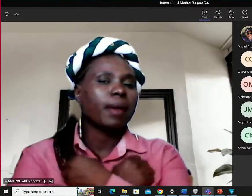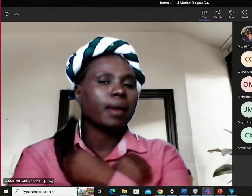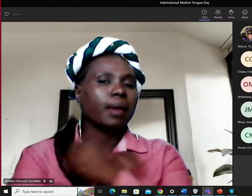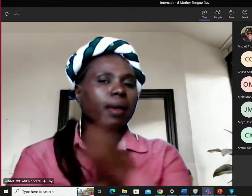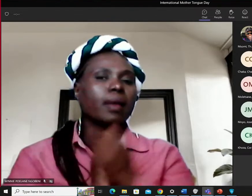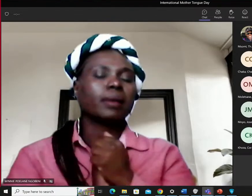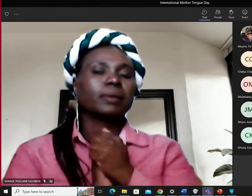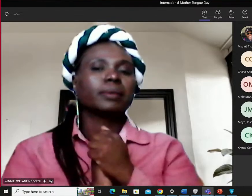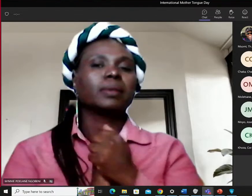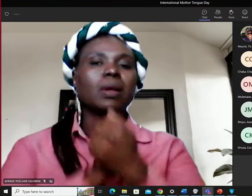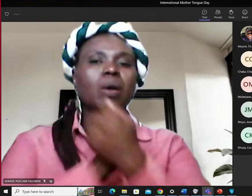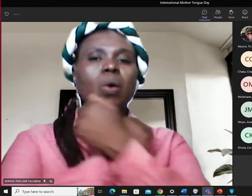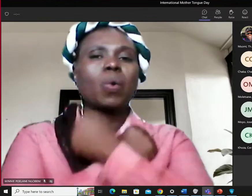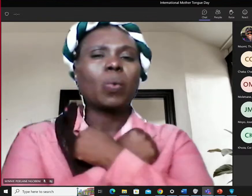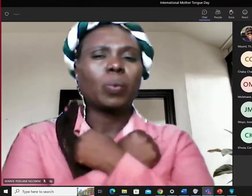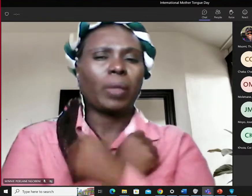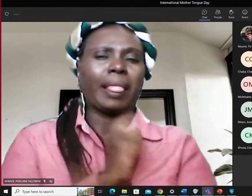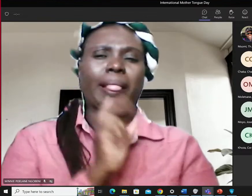what?